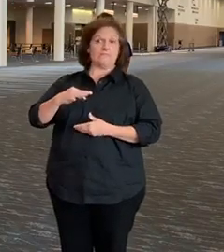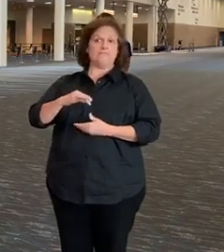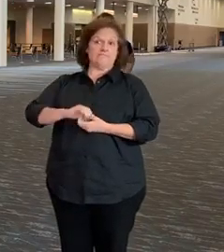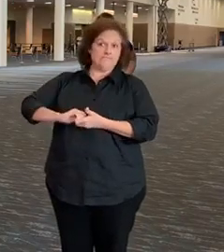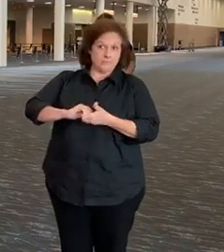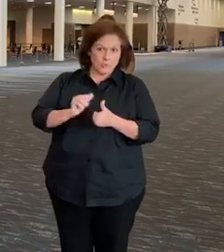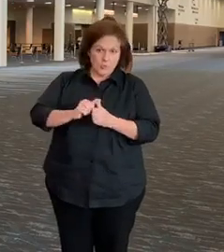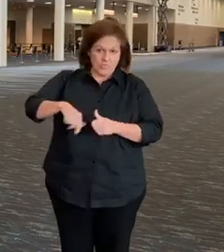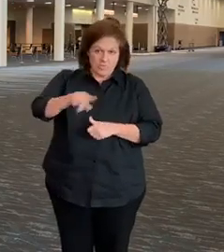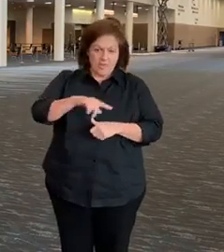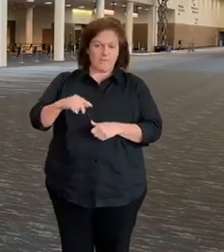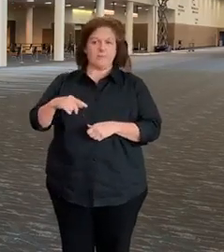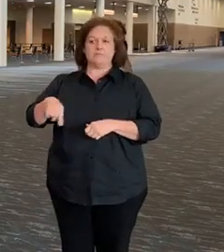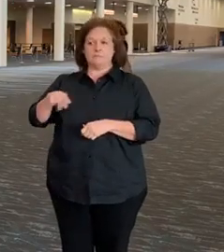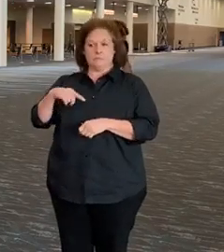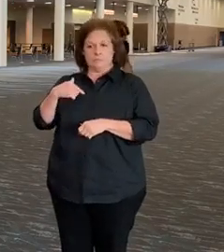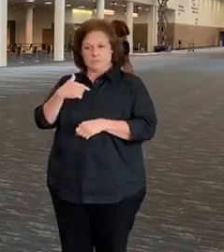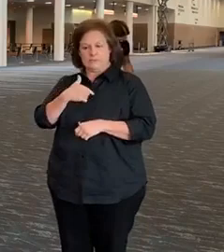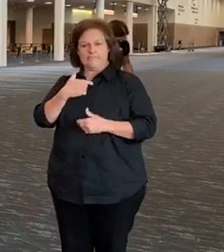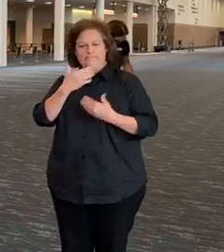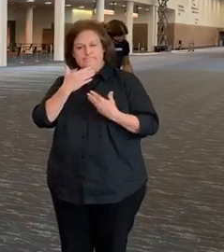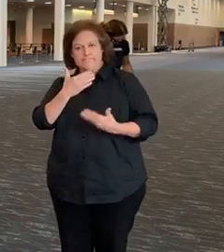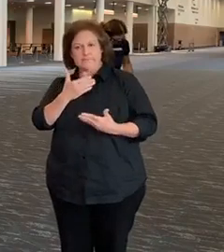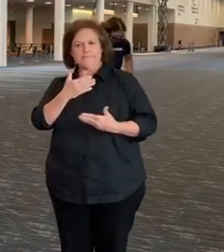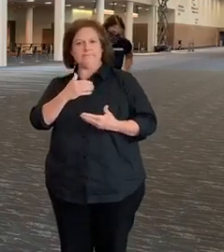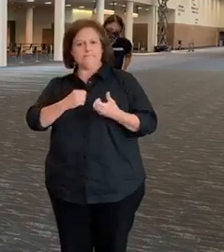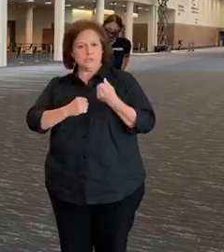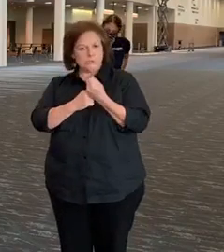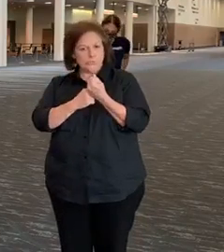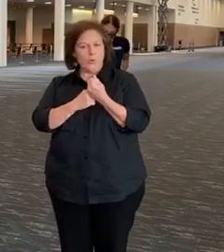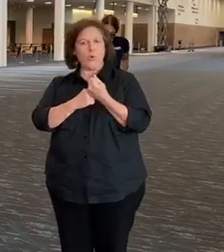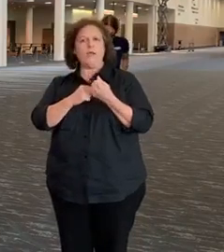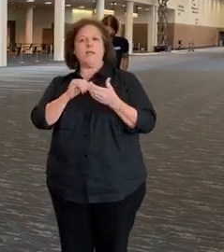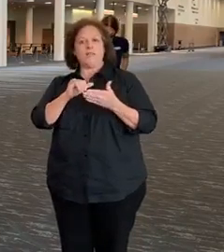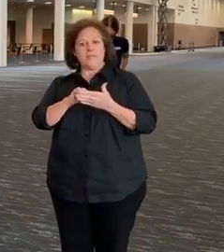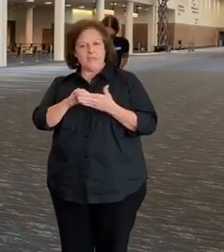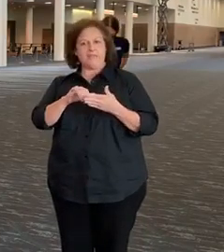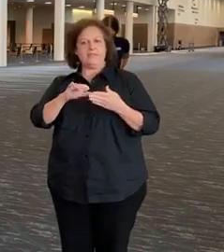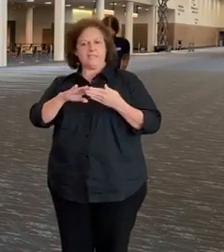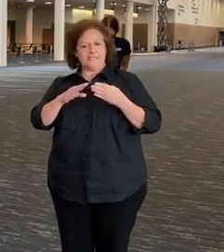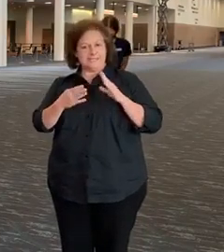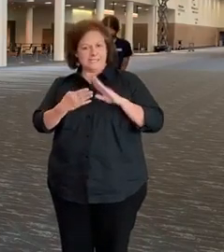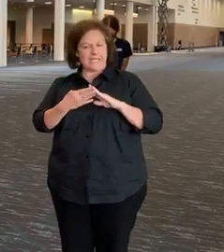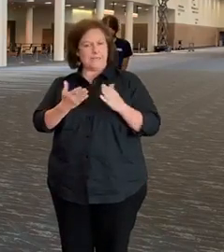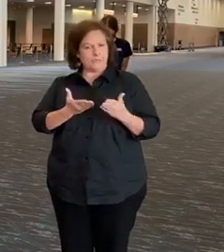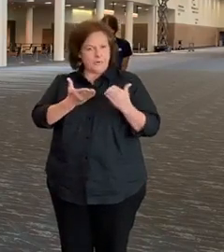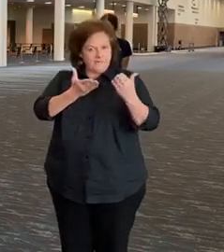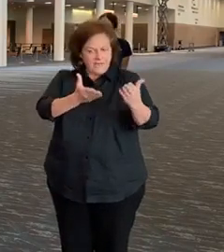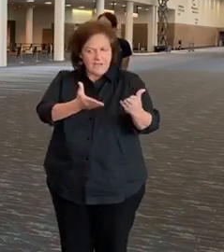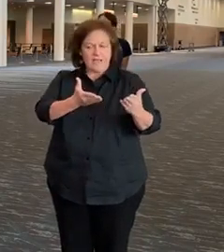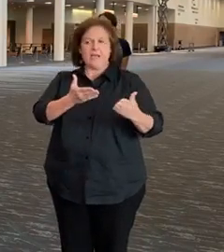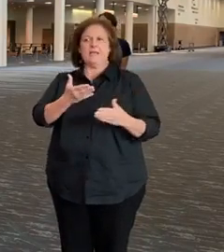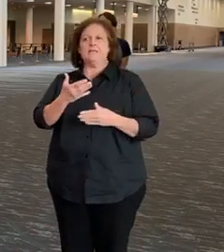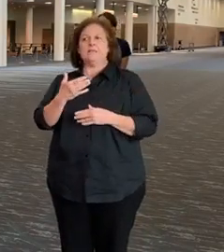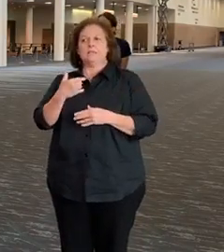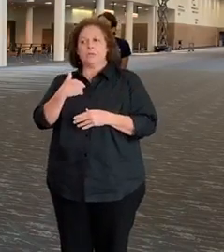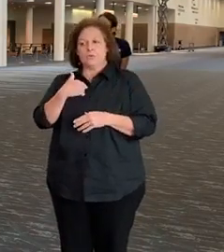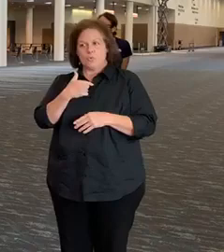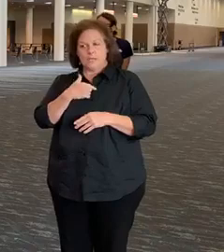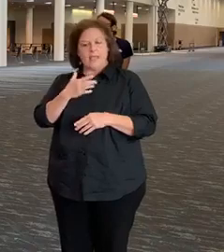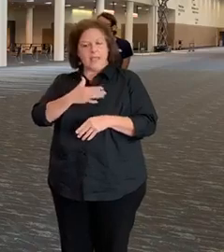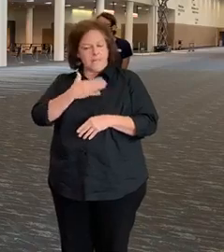very thankful and grateful to the support that the city is providing, and absolutely we